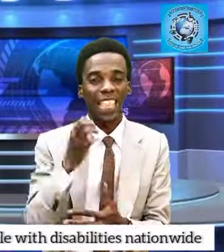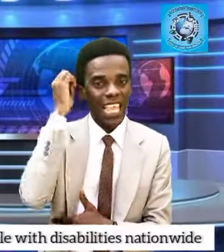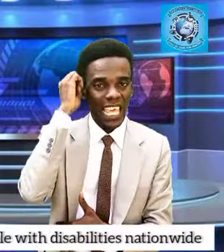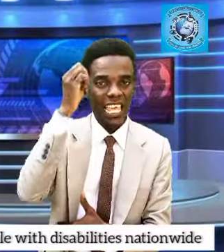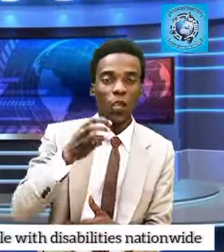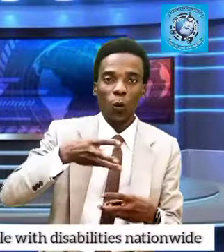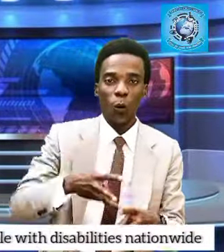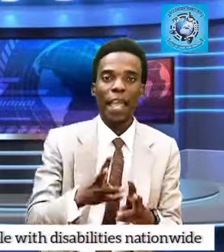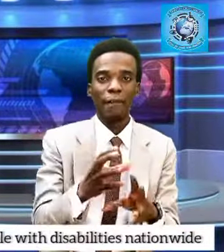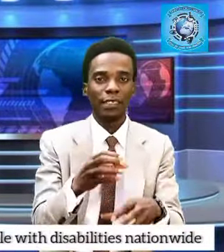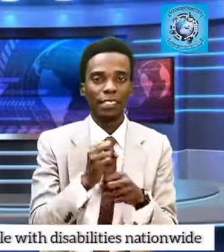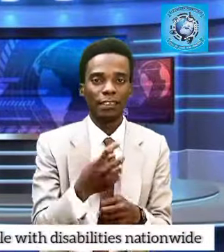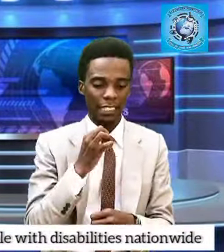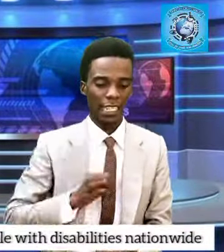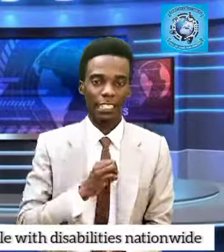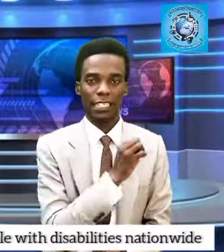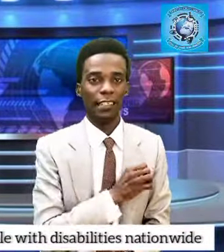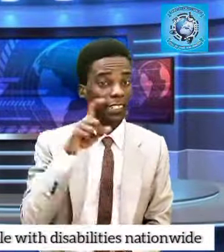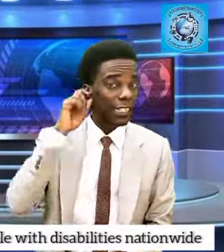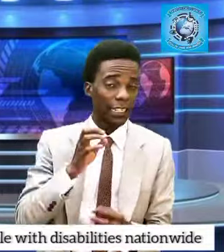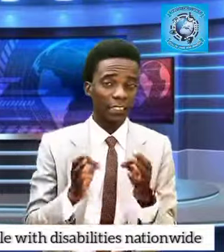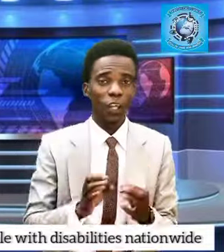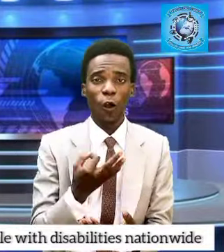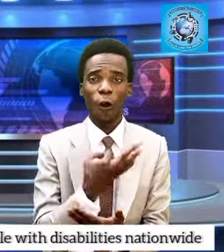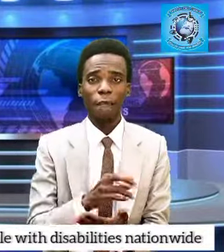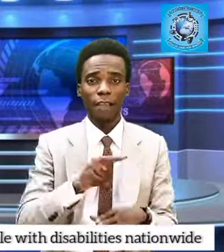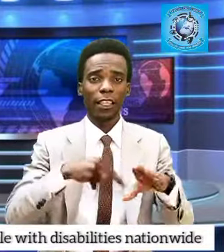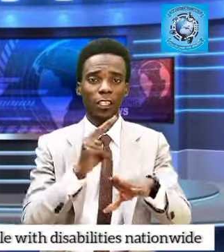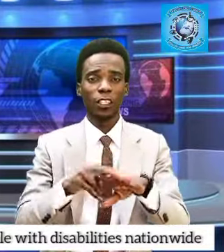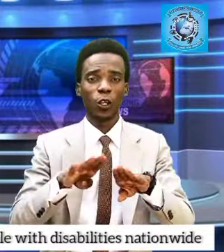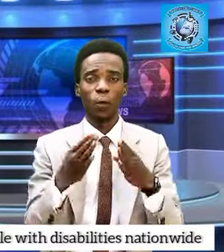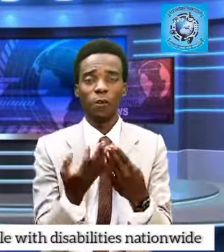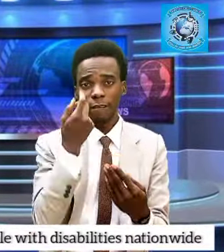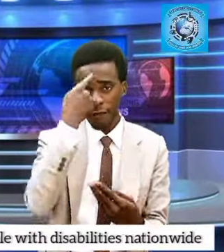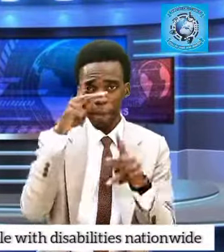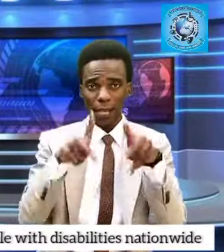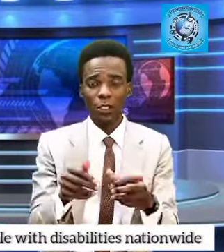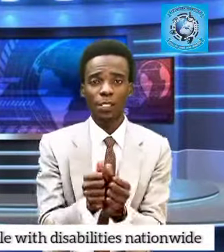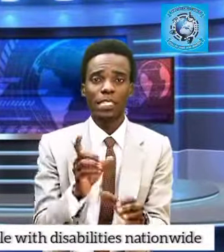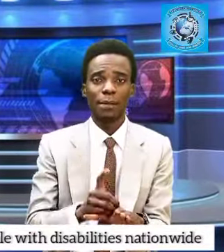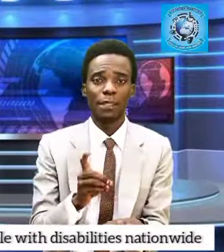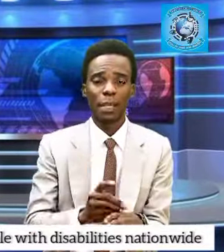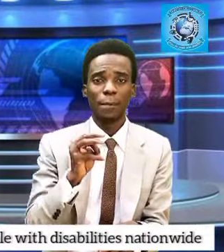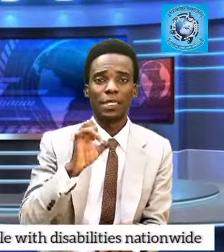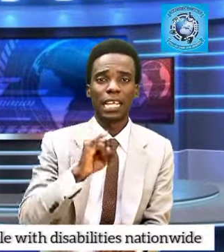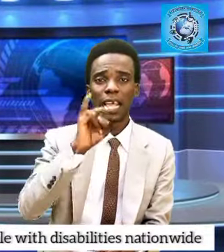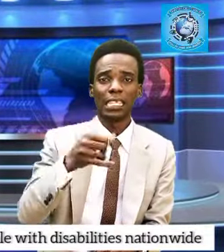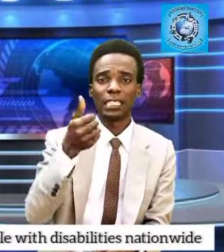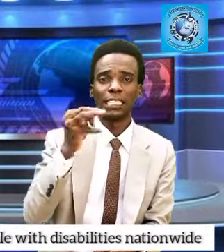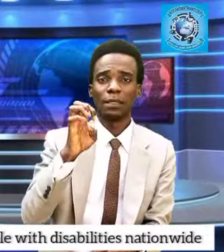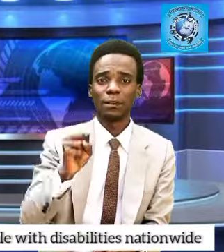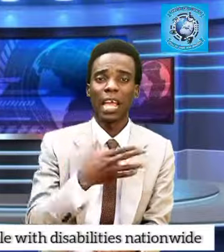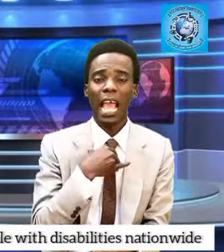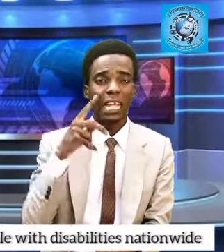Sultan, while receiving the Executive Secretary of the National Commission for Persons with Disabilities, Mr. James Lalu,